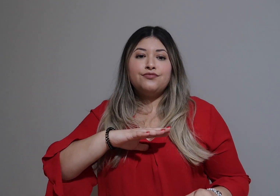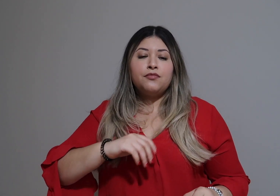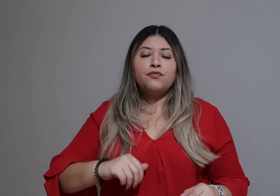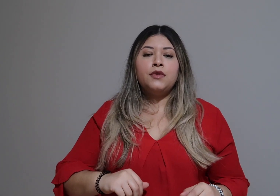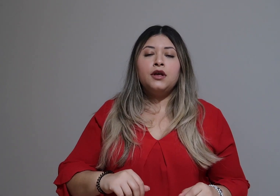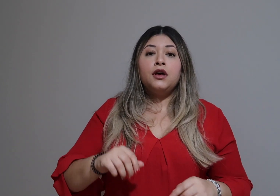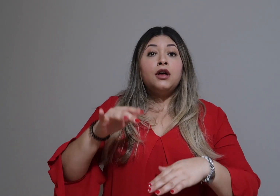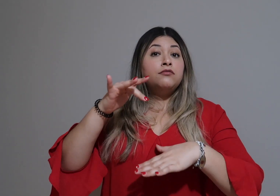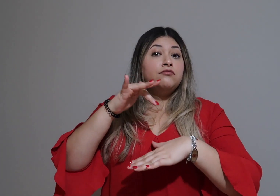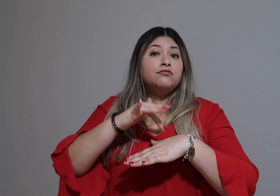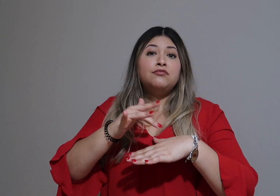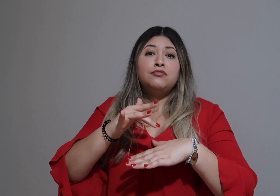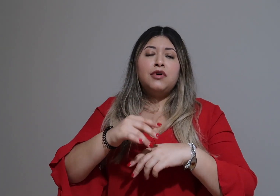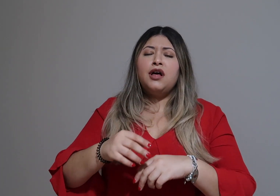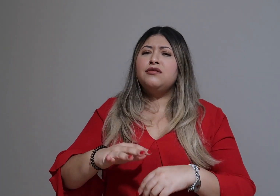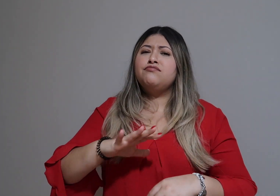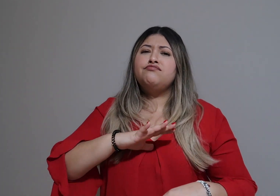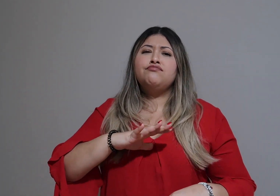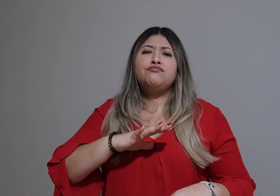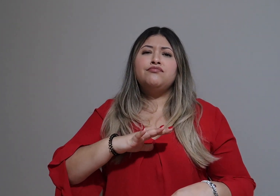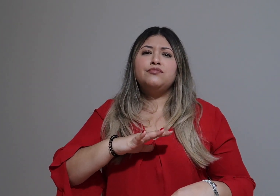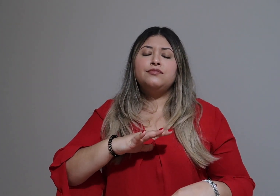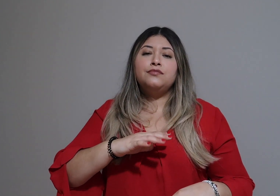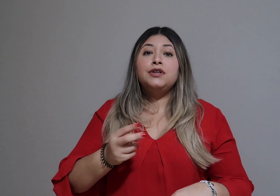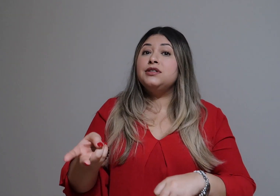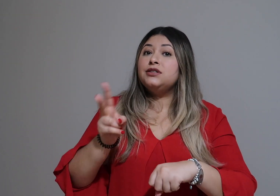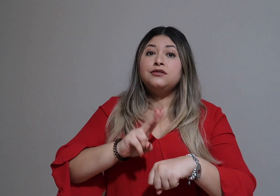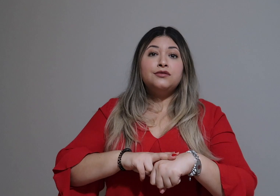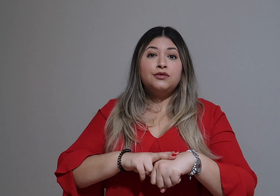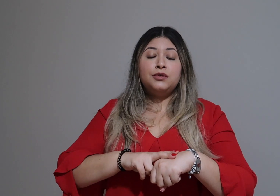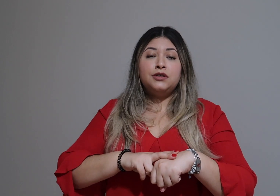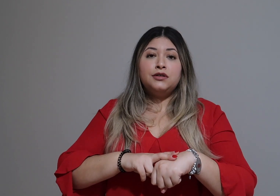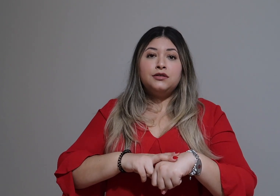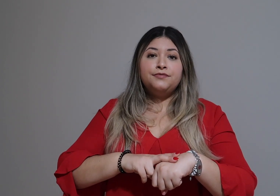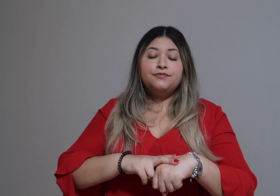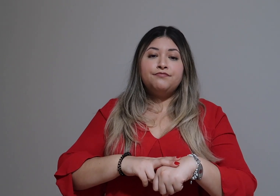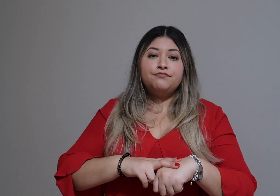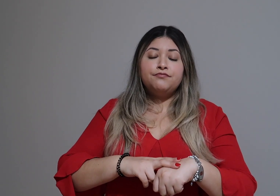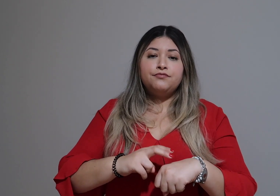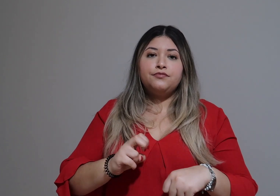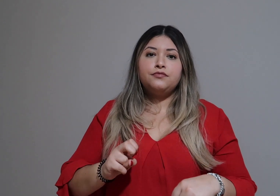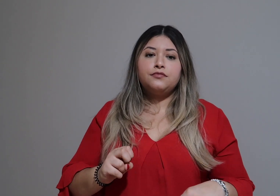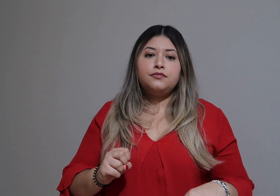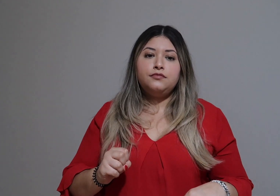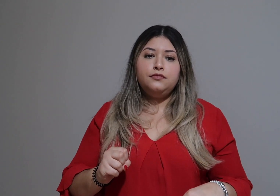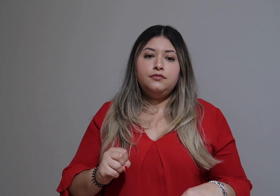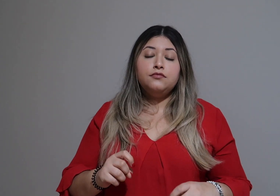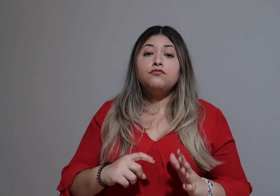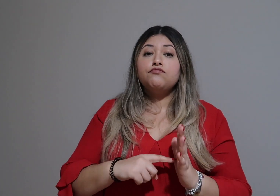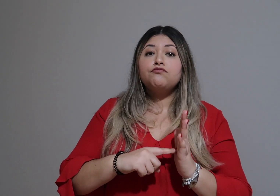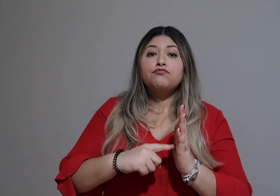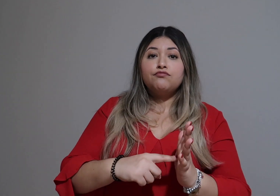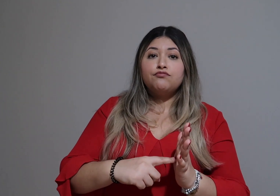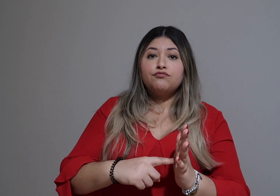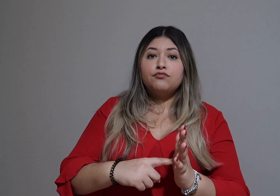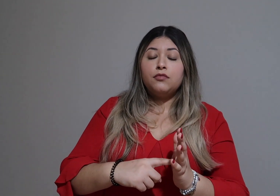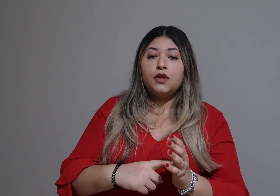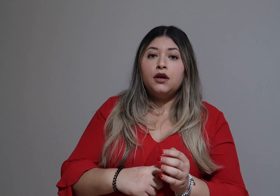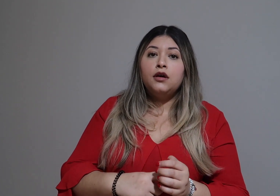culture, touch is perfectly fine. It's a little bit different than in hearing culture. Touch is actually expected, it's normal. For an